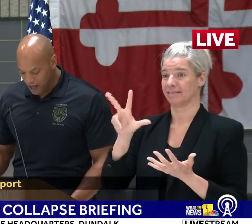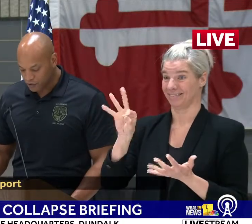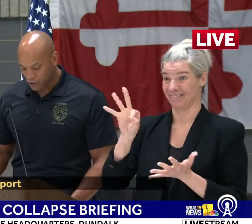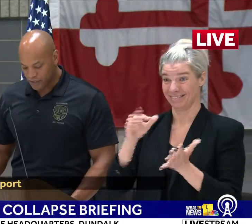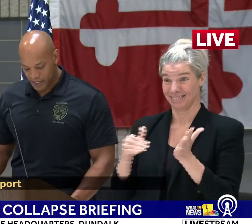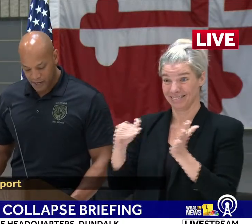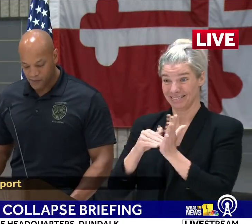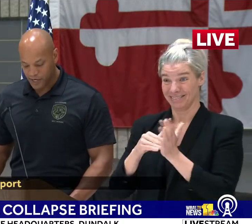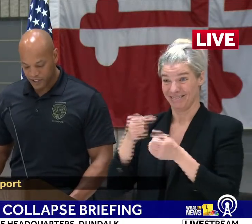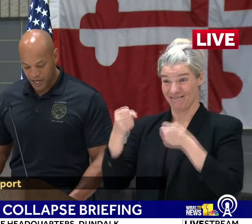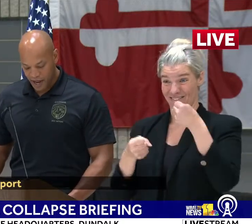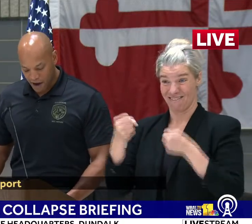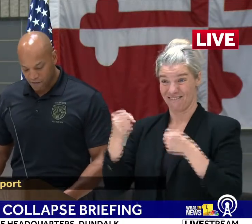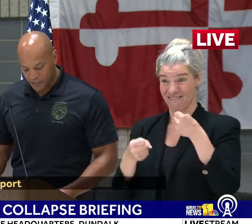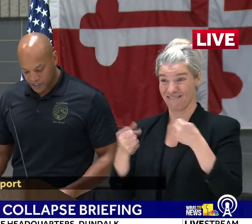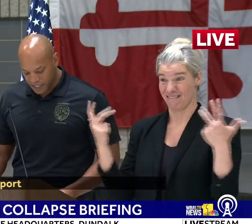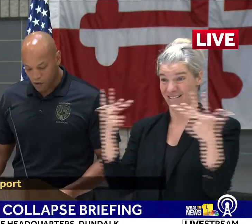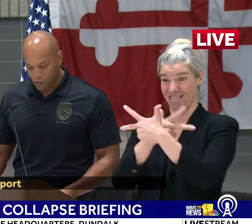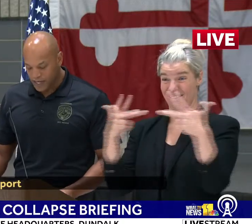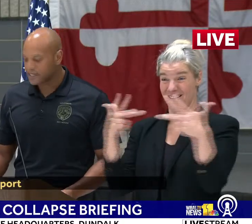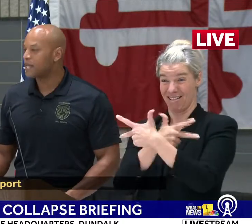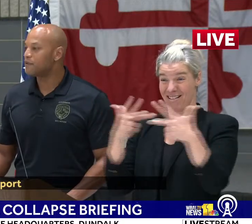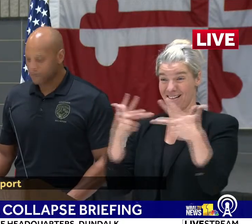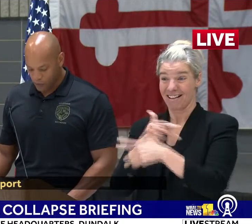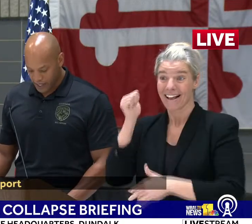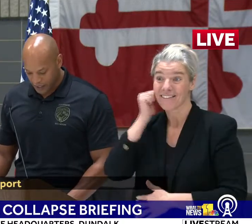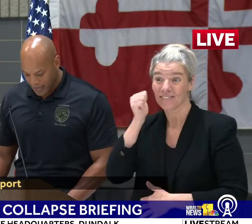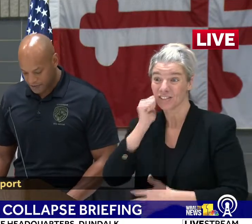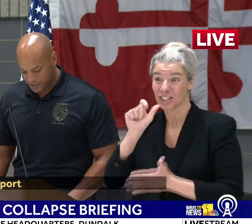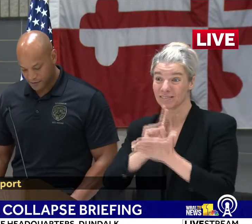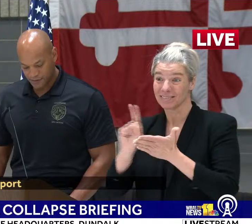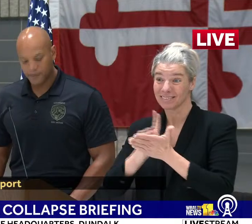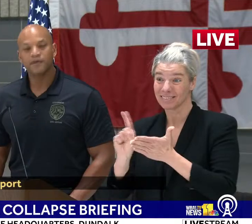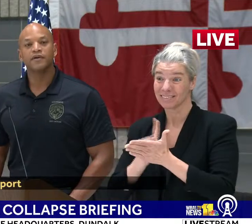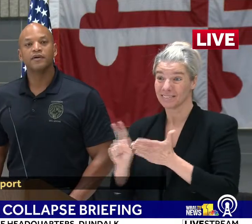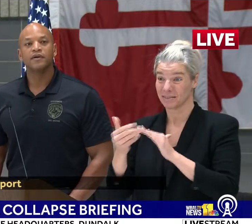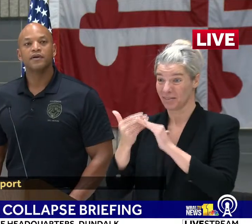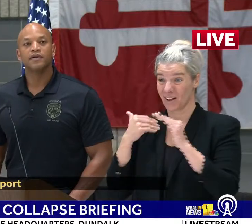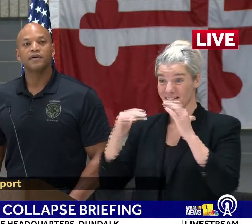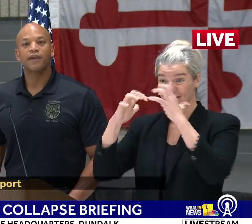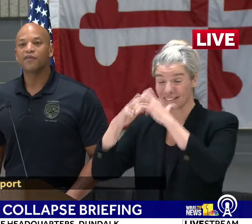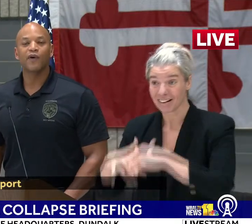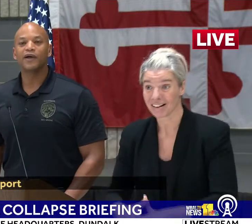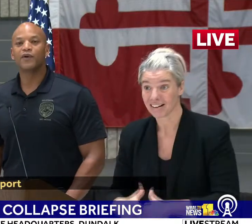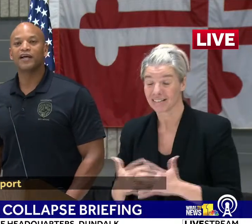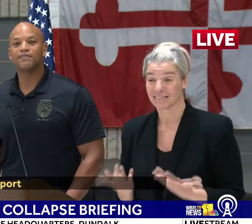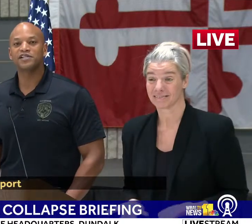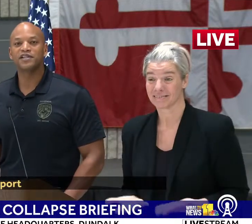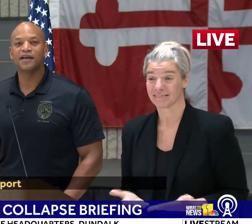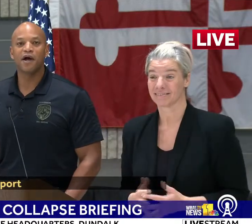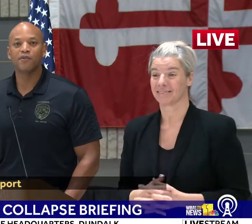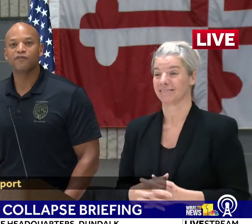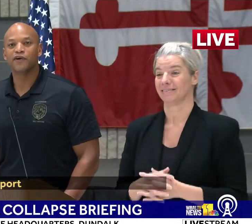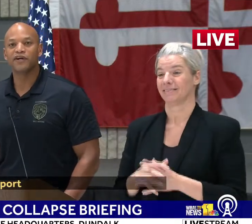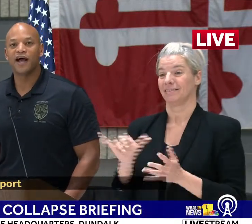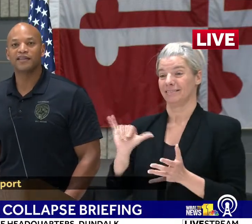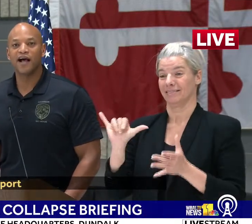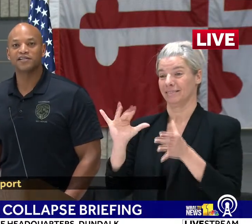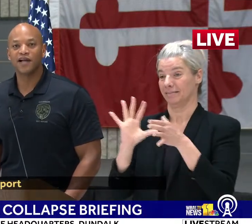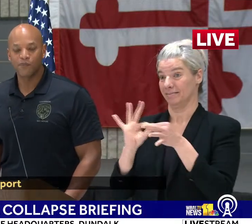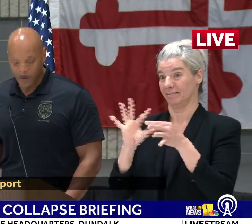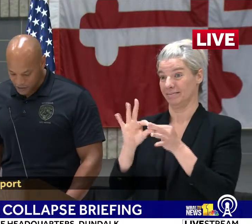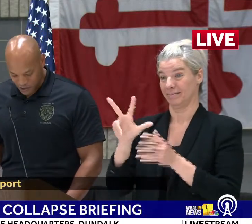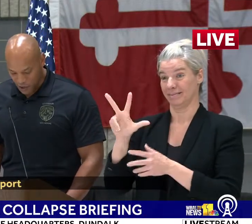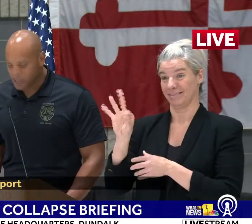39,000 vehicles traveled over the Key Bridge every single weekday before it collapsed. And by the way, when I mentioned that number